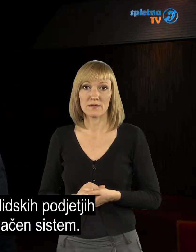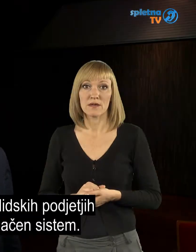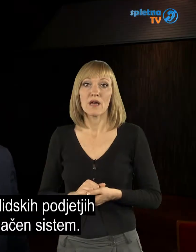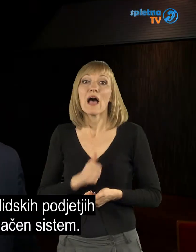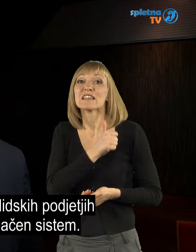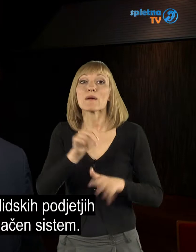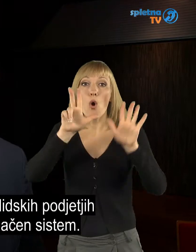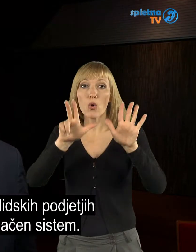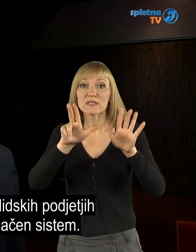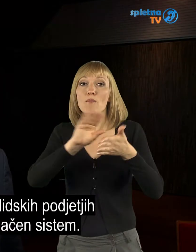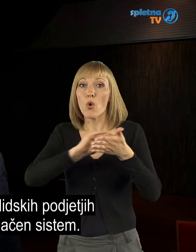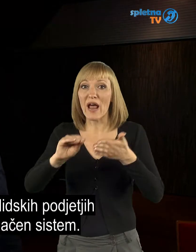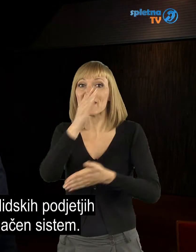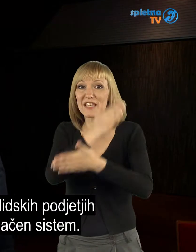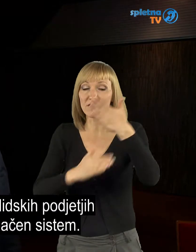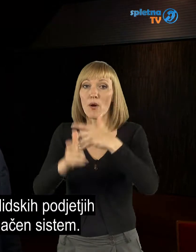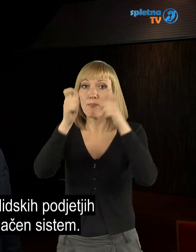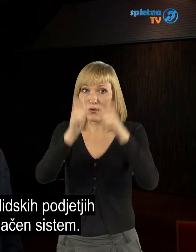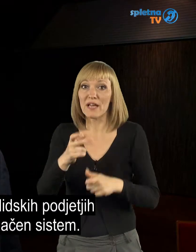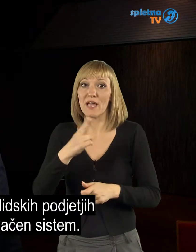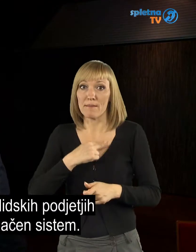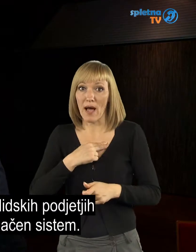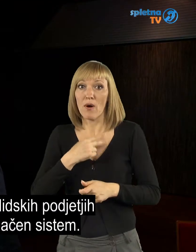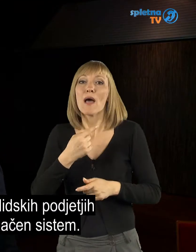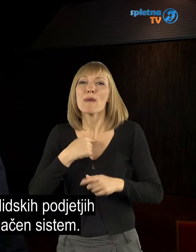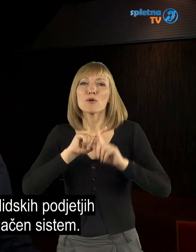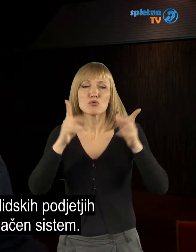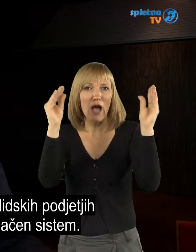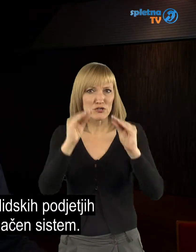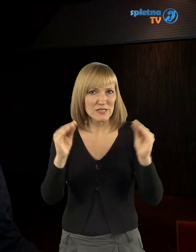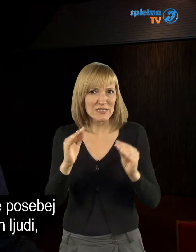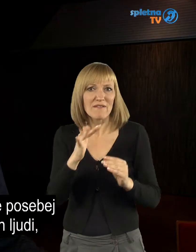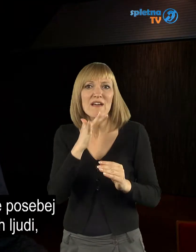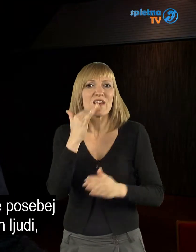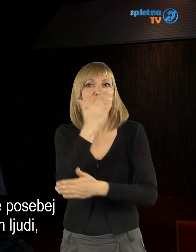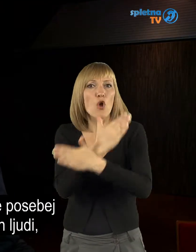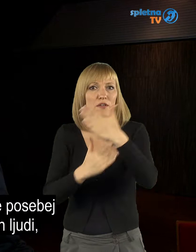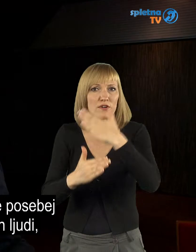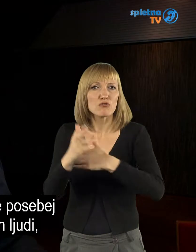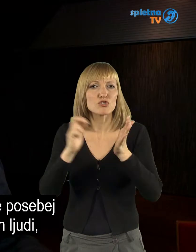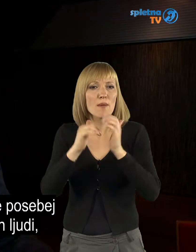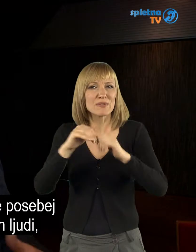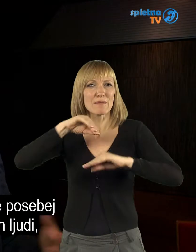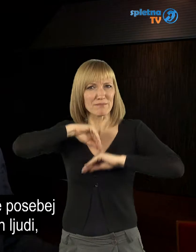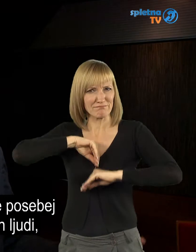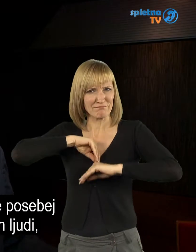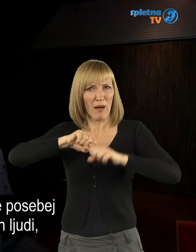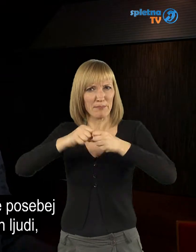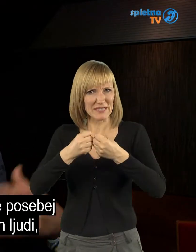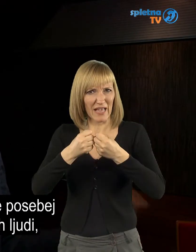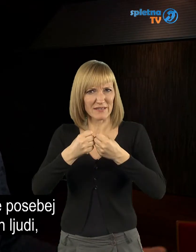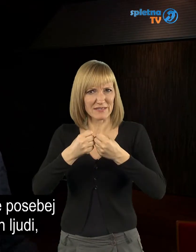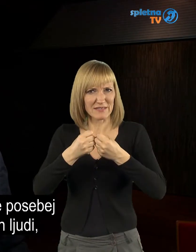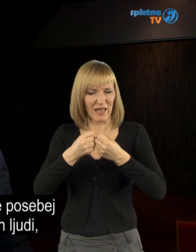To less only 8 official integrative companies with a different system. You know, a lot of handicapped people, especially with